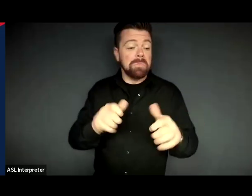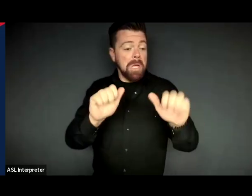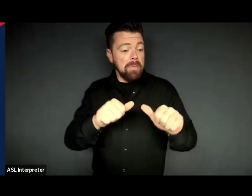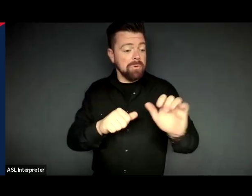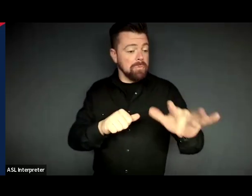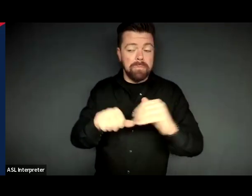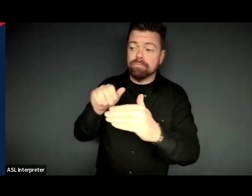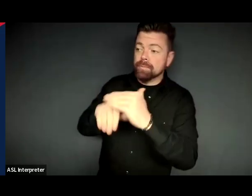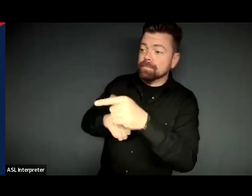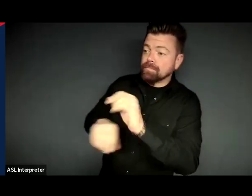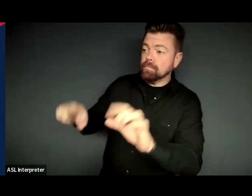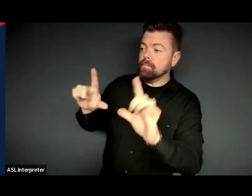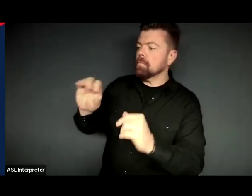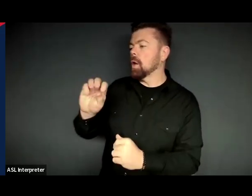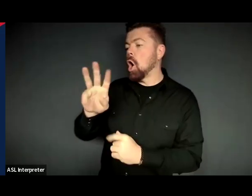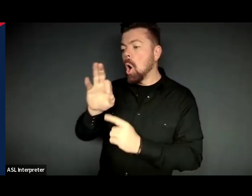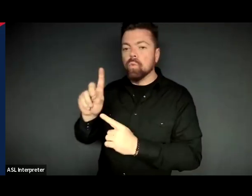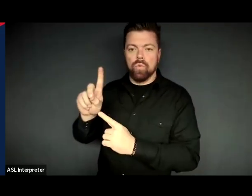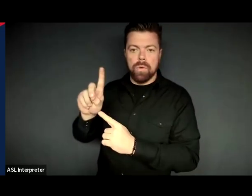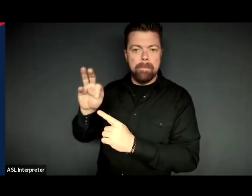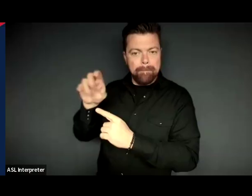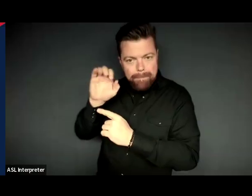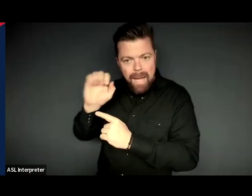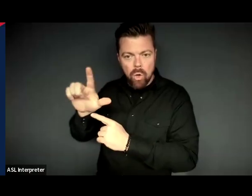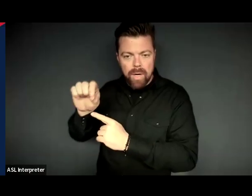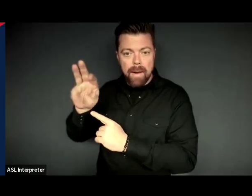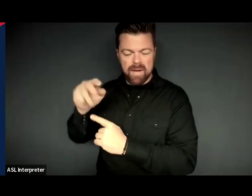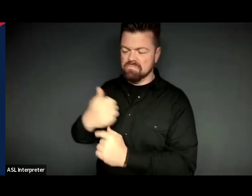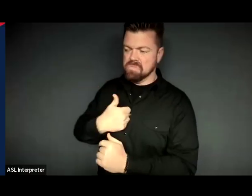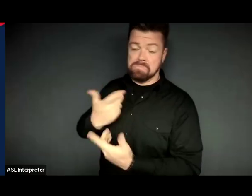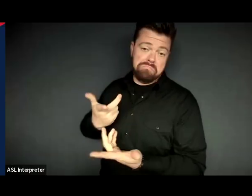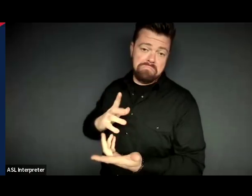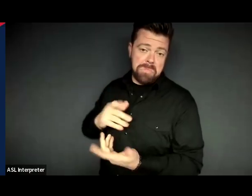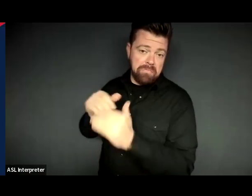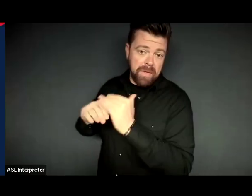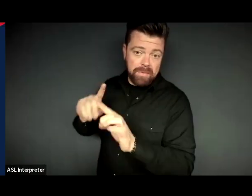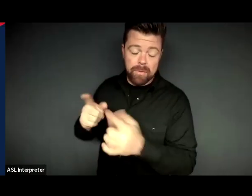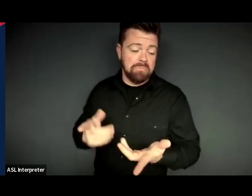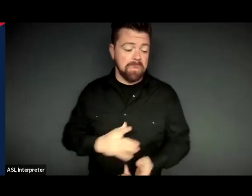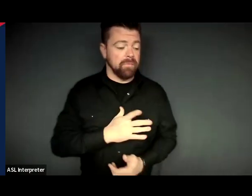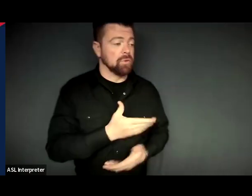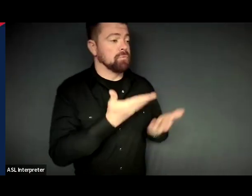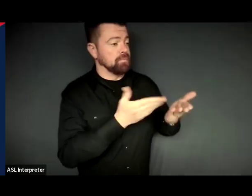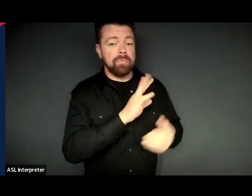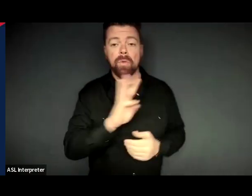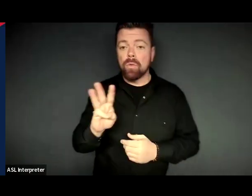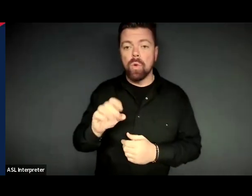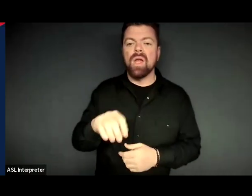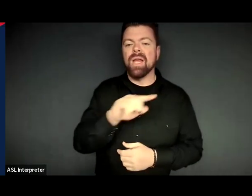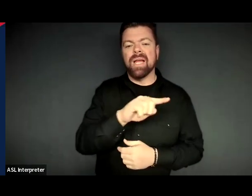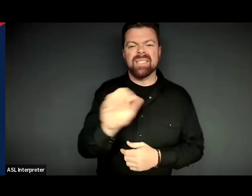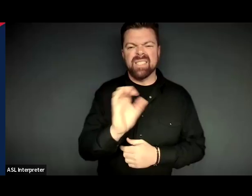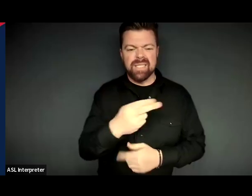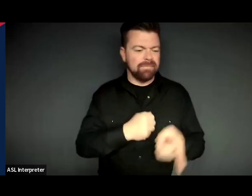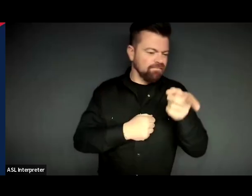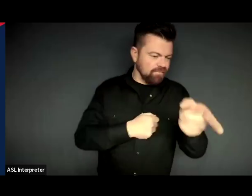put in onwardmedical.com and it comes up for me, but we'll go to the officially known website. So Zach will have that in the